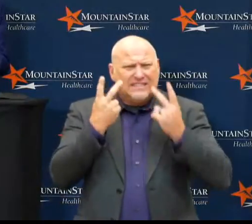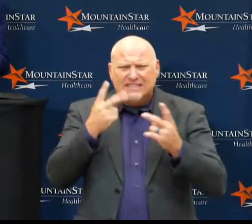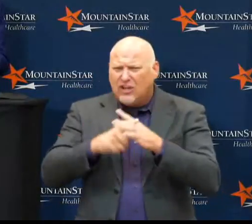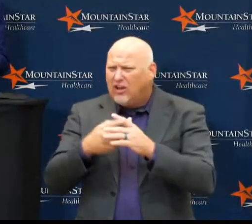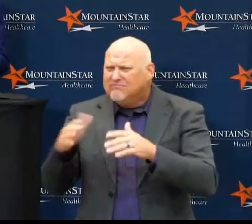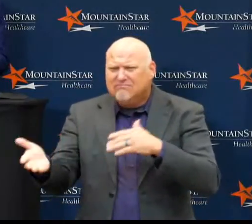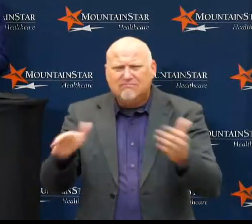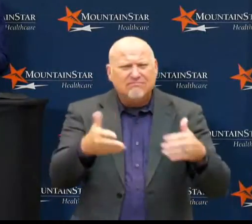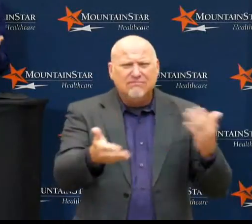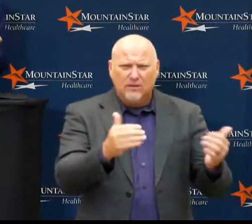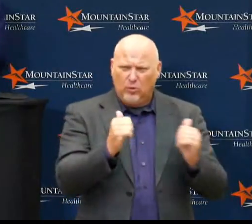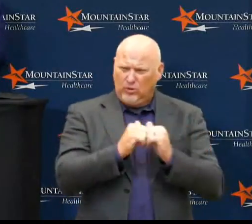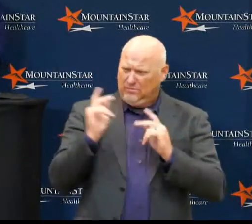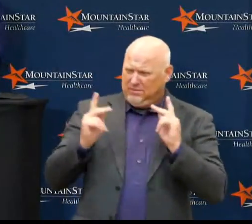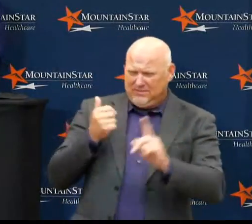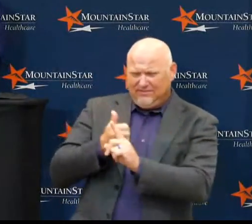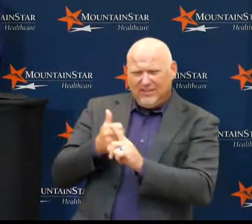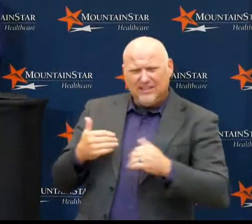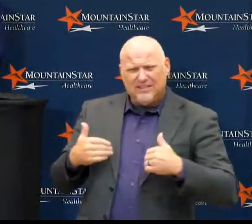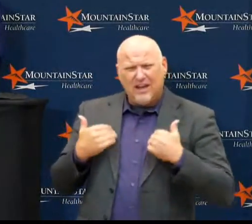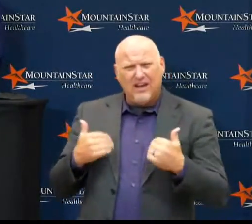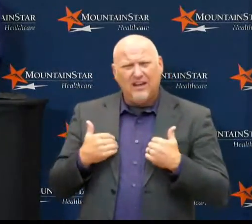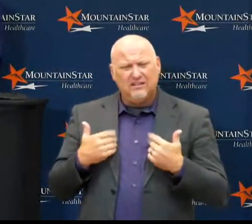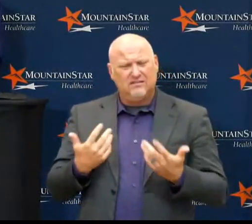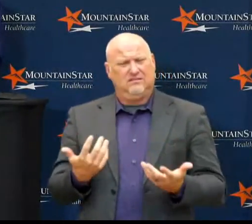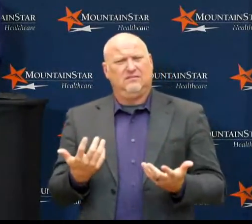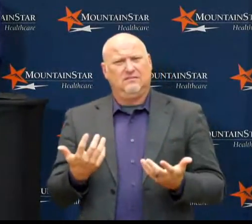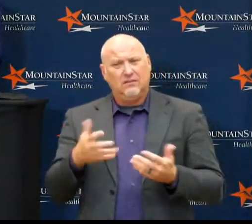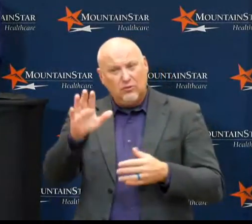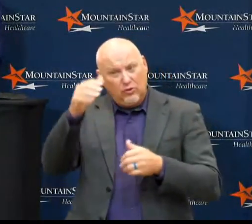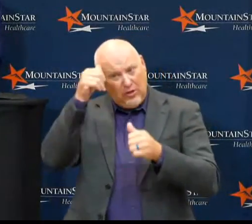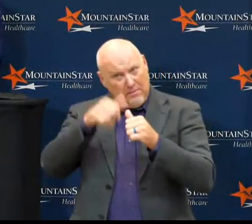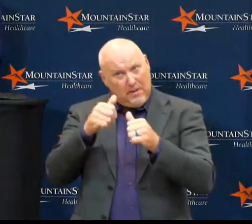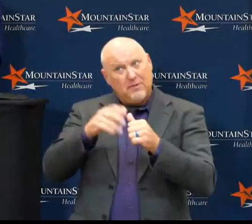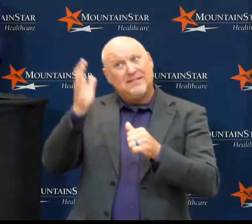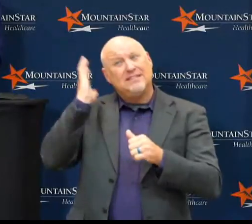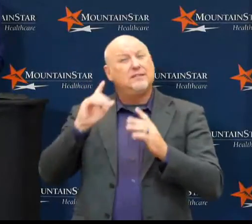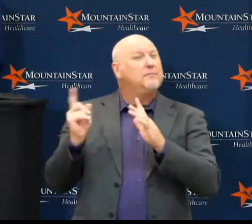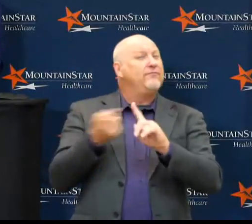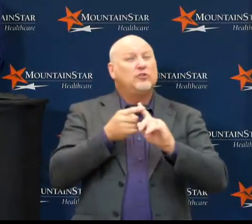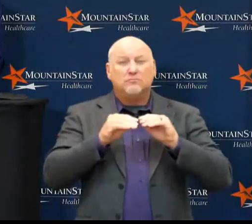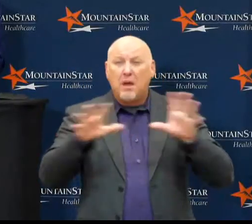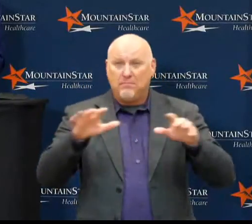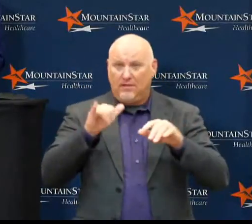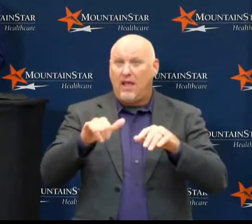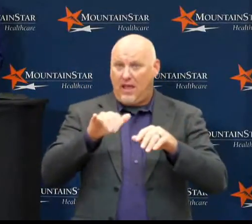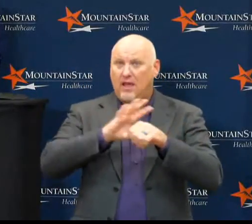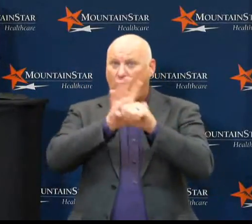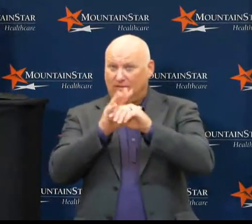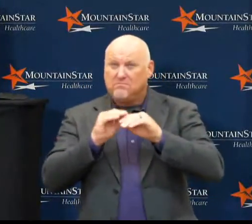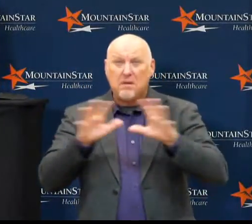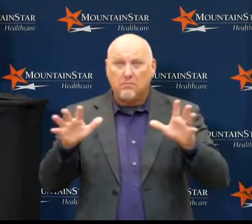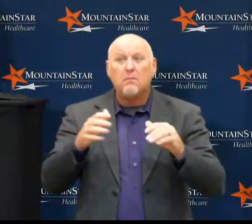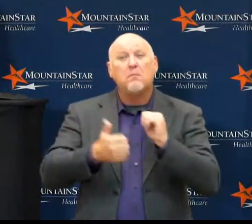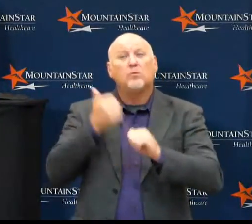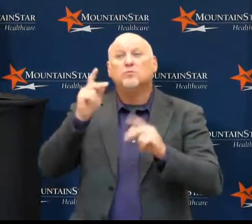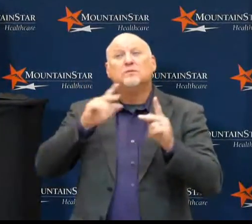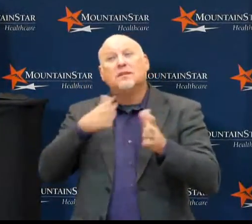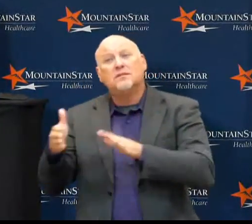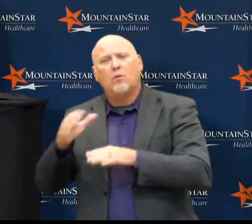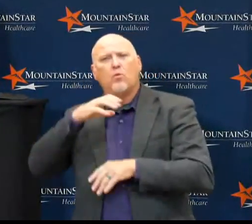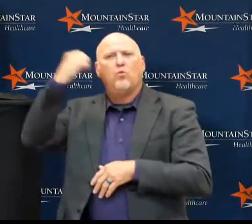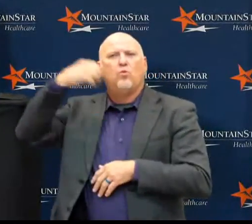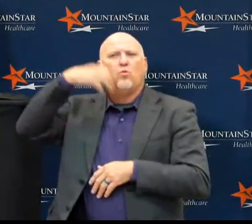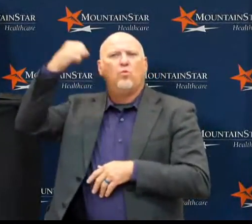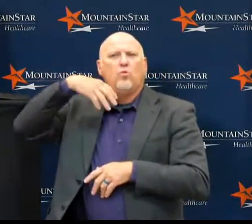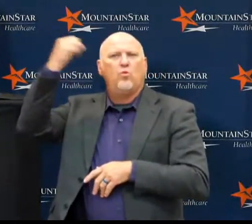virus when most of our deaths were over the age of 65. Now, there's a reason for that, and that is that we've done a great